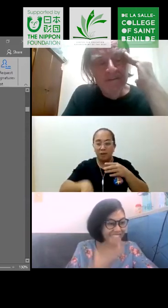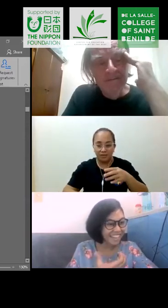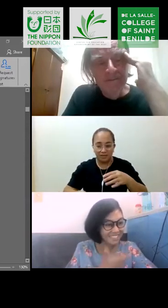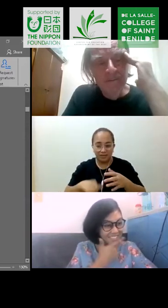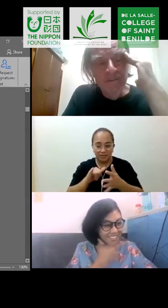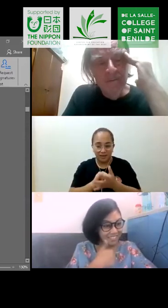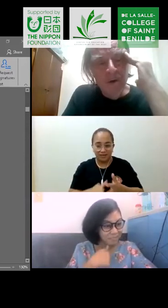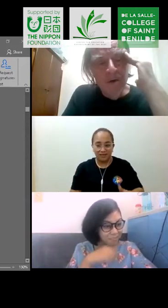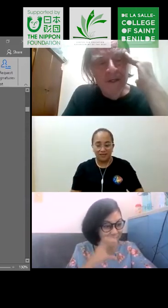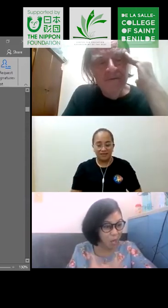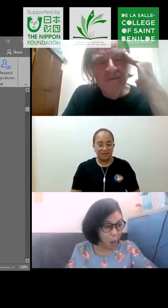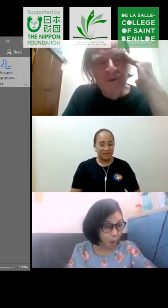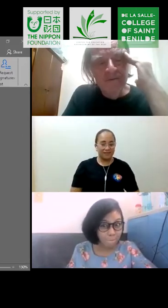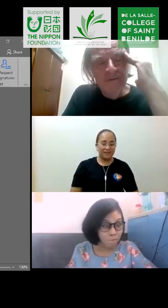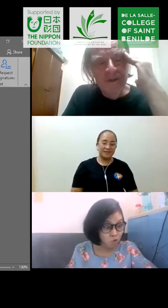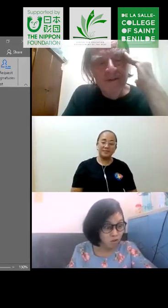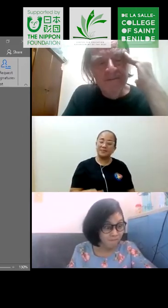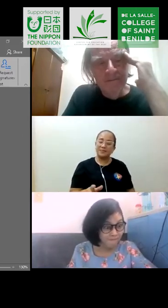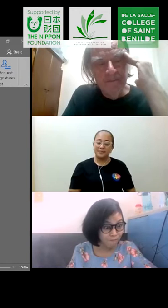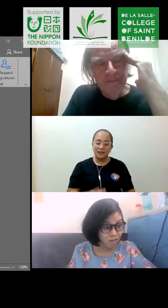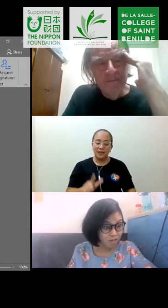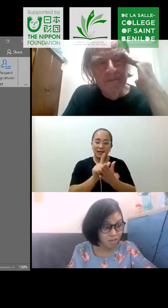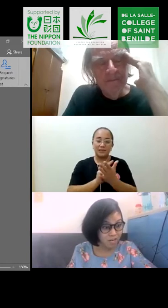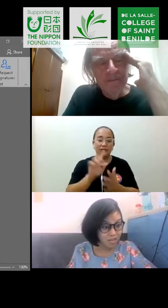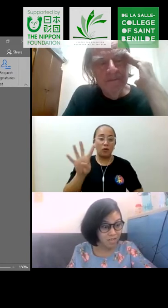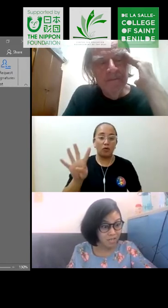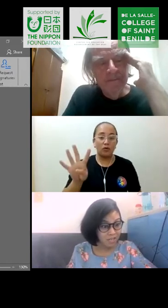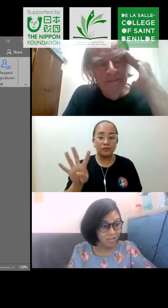Okay. All right, lesson 4. Okay.